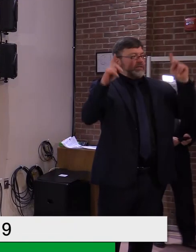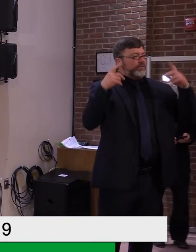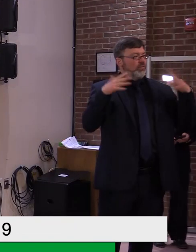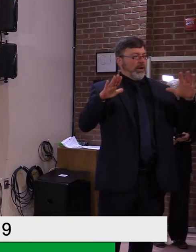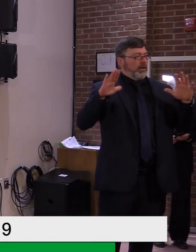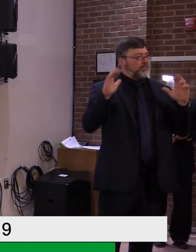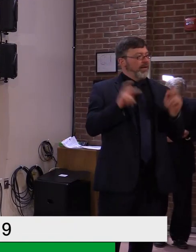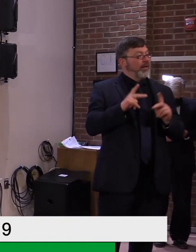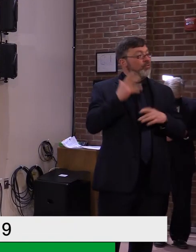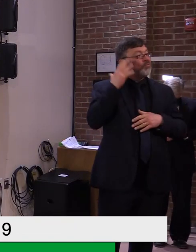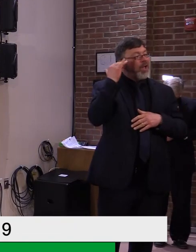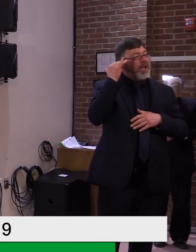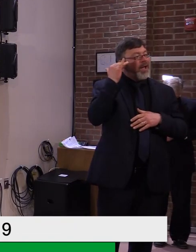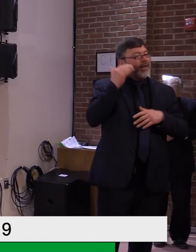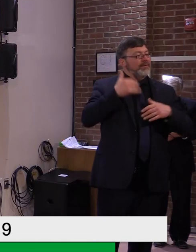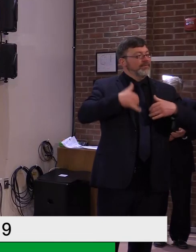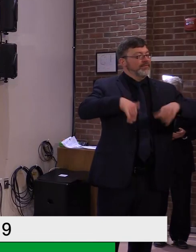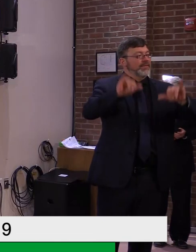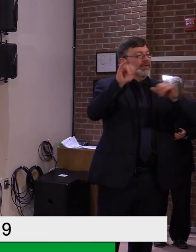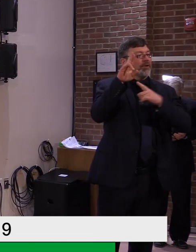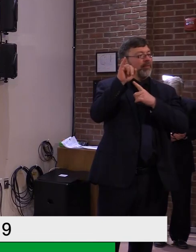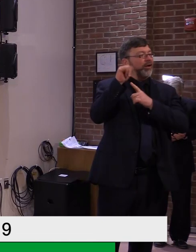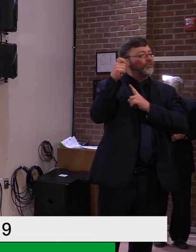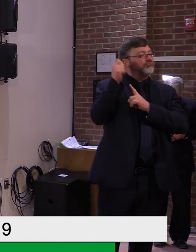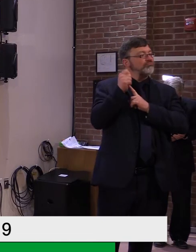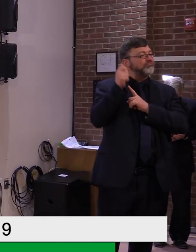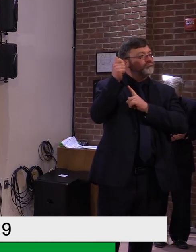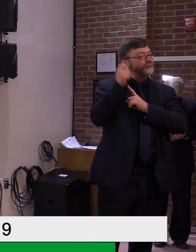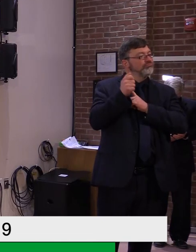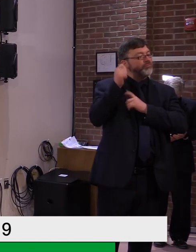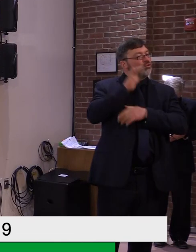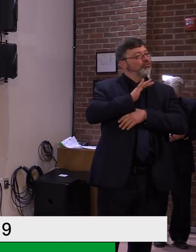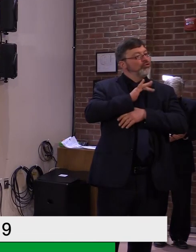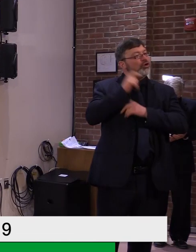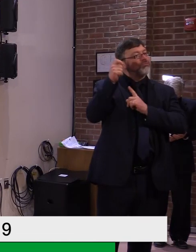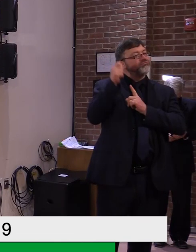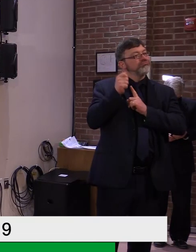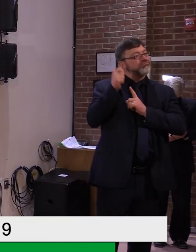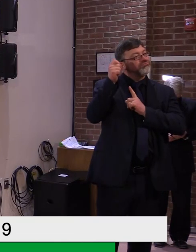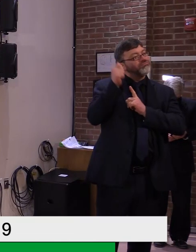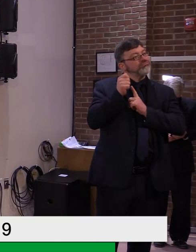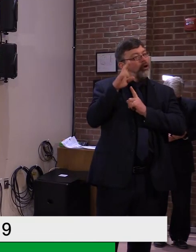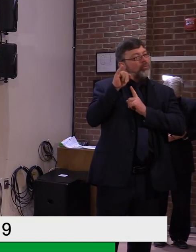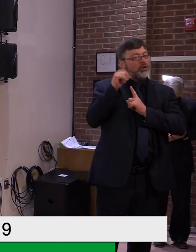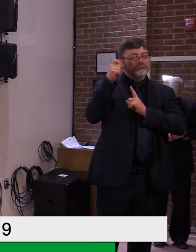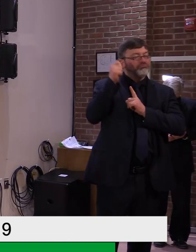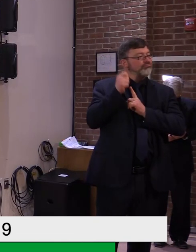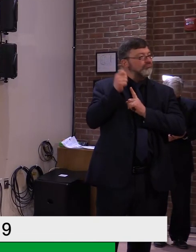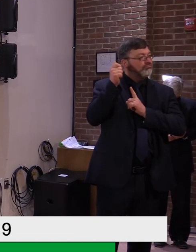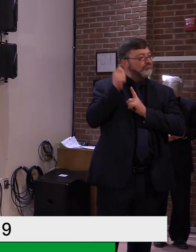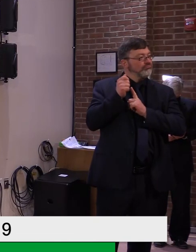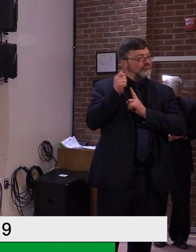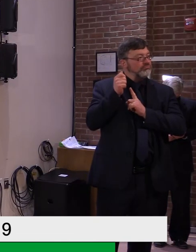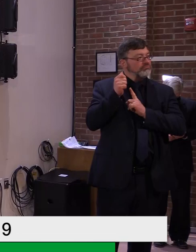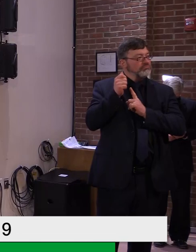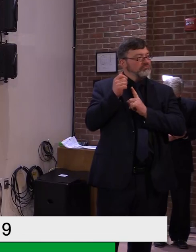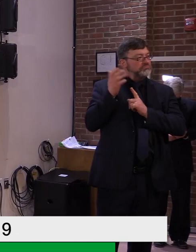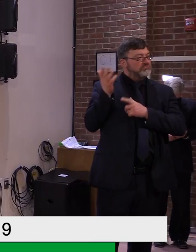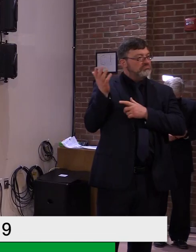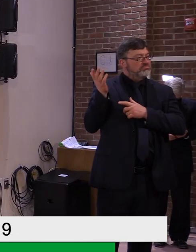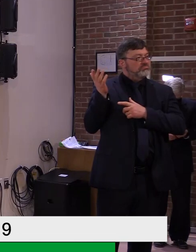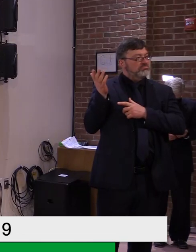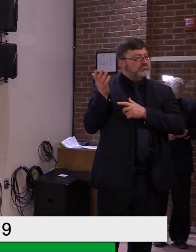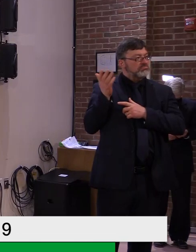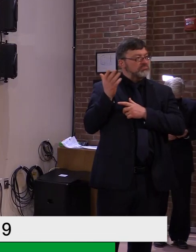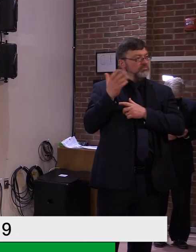this one in Chittenden County, chomping at the bit to reopen, but says kitchen staffers, including cooks, are saying they'd